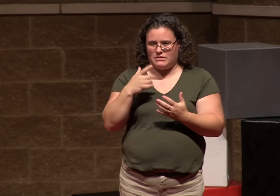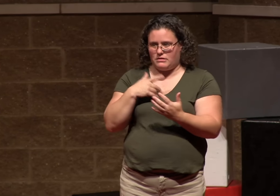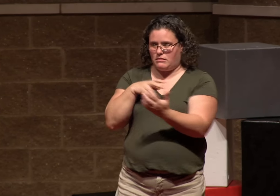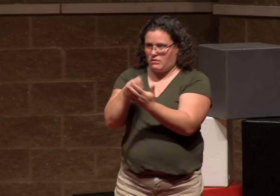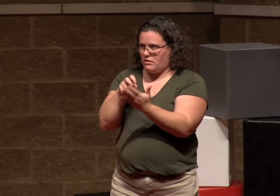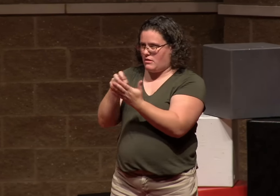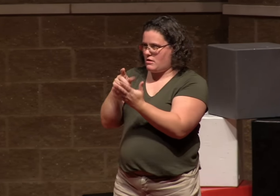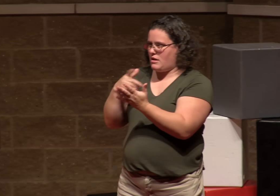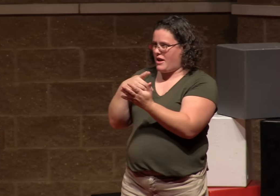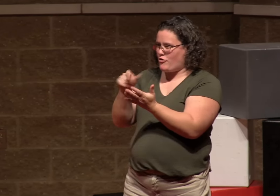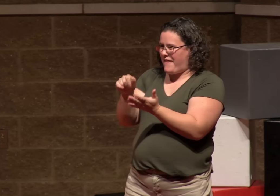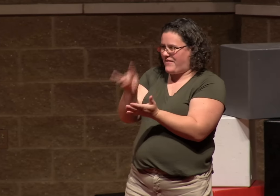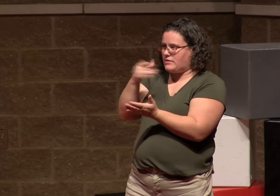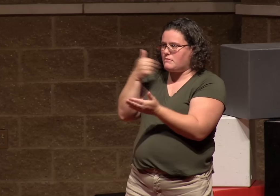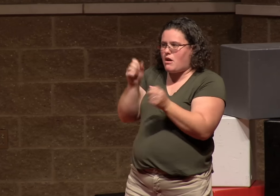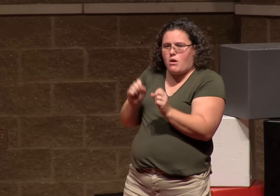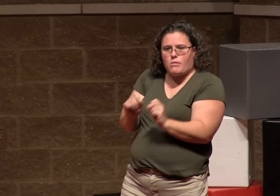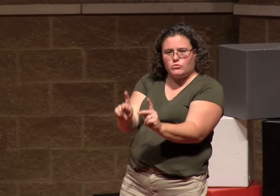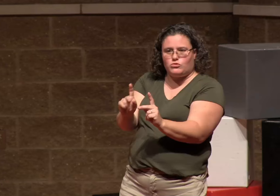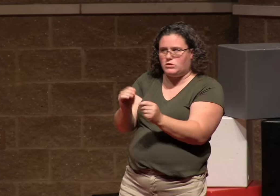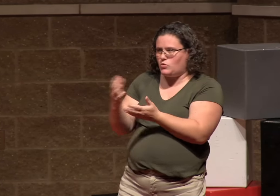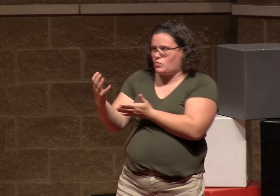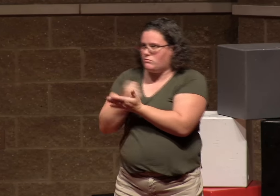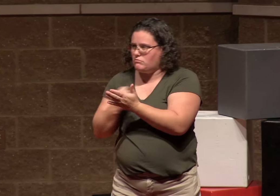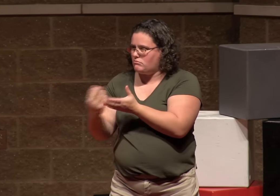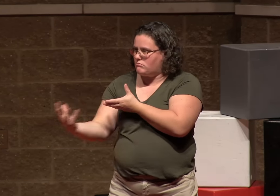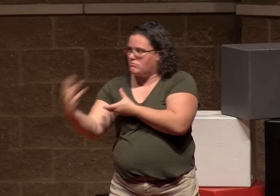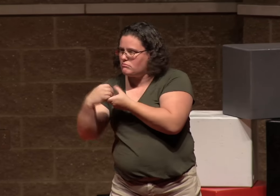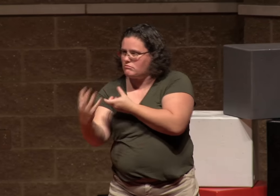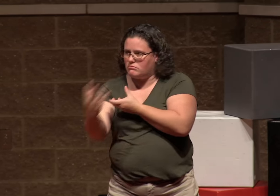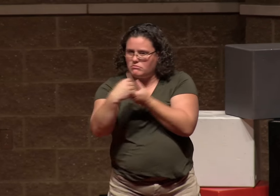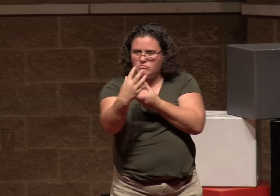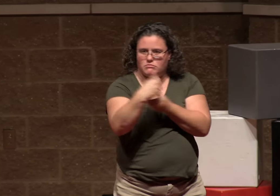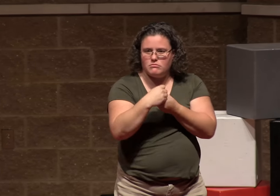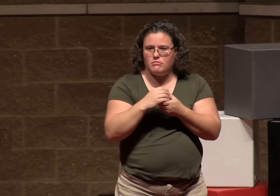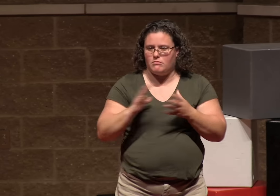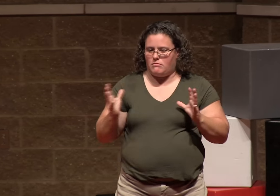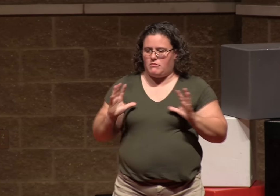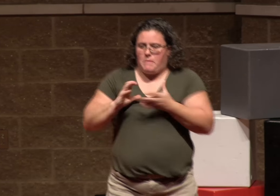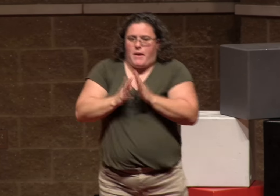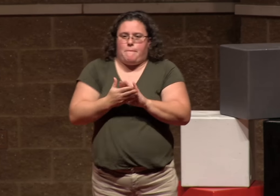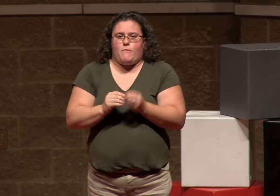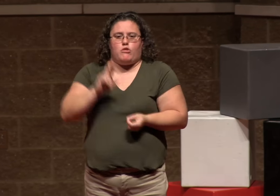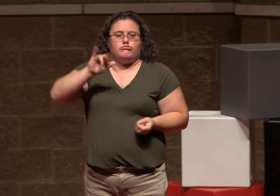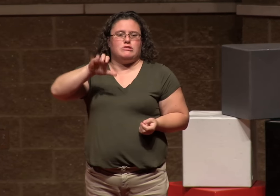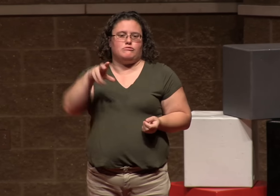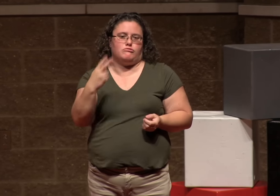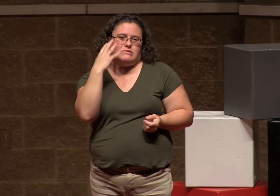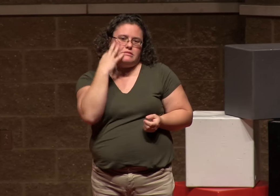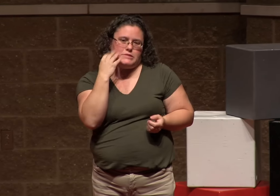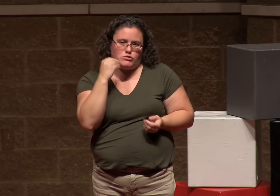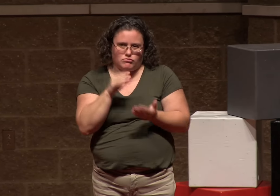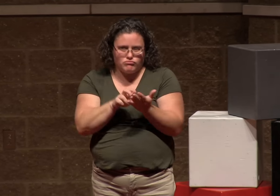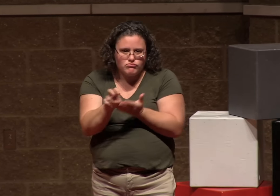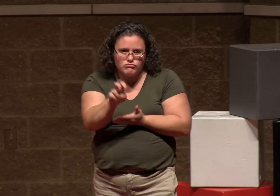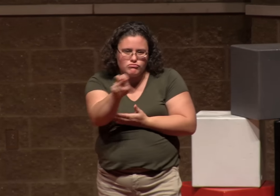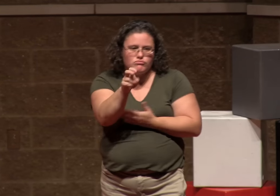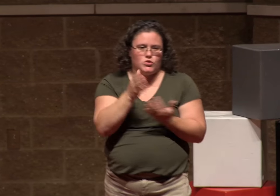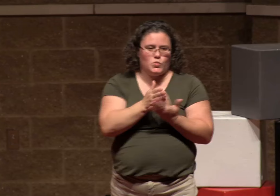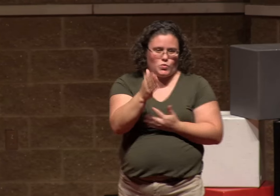So this journey that I was on became something with all of my